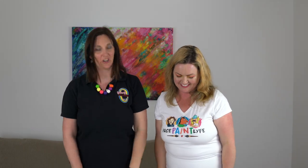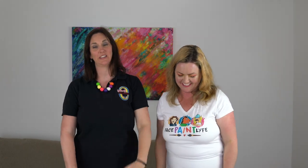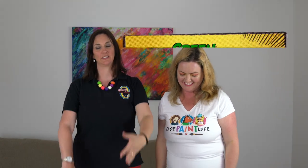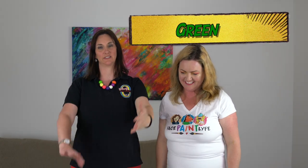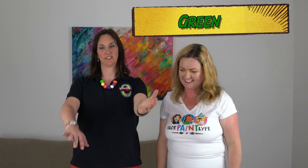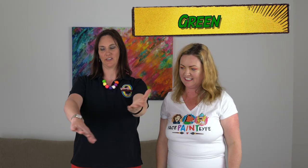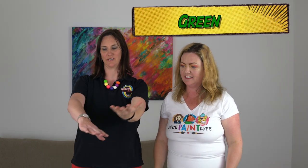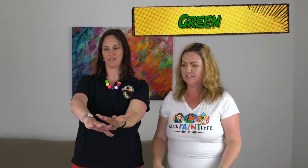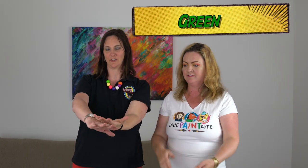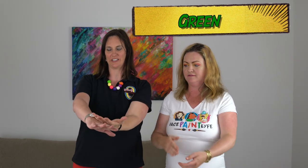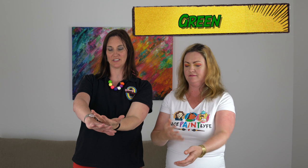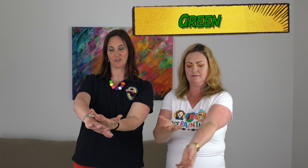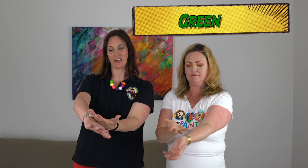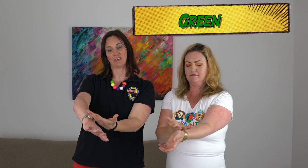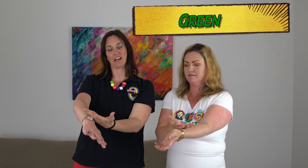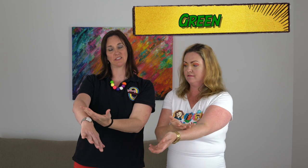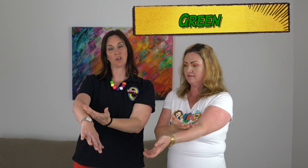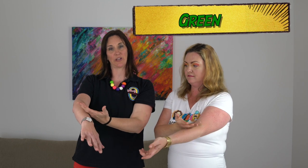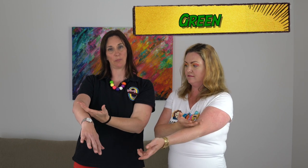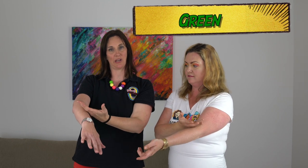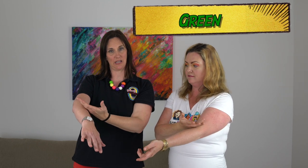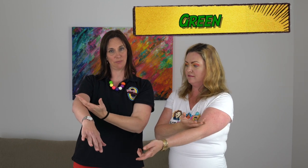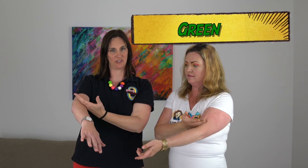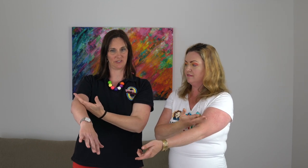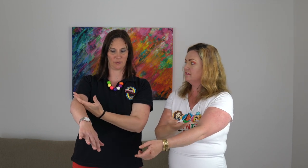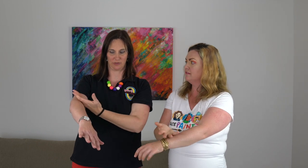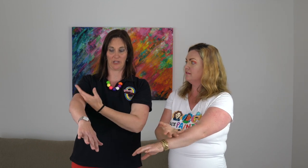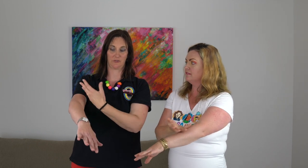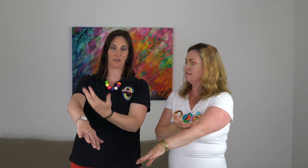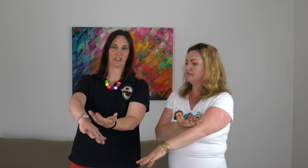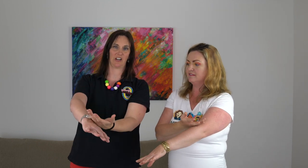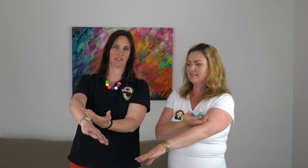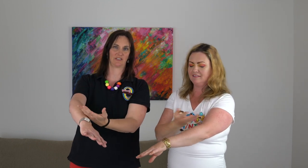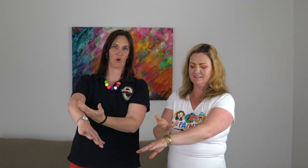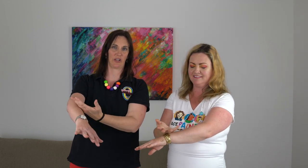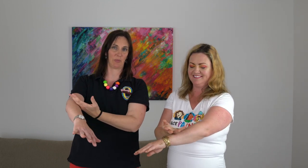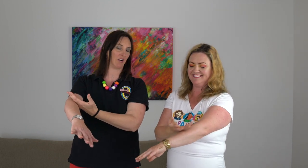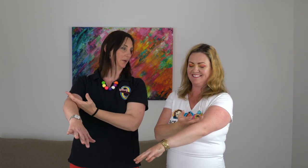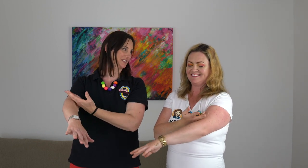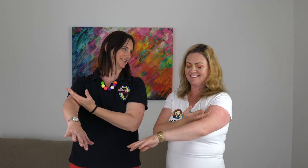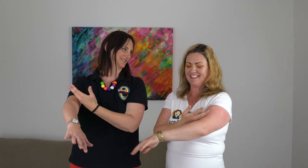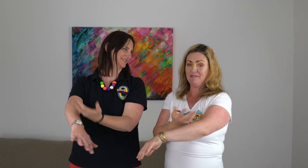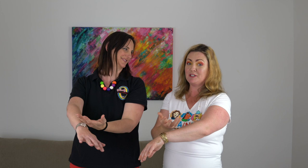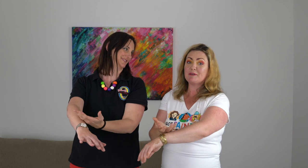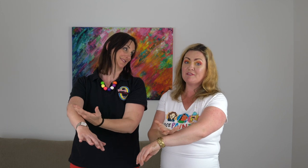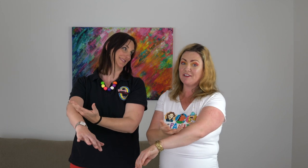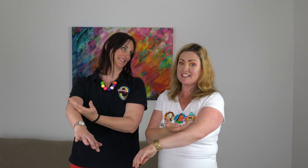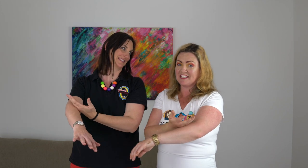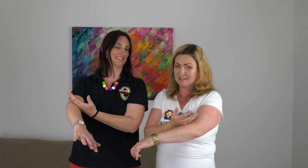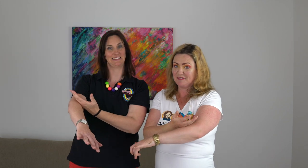green. So green is green grass growing up your arm, because we all have green grass growing up our arms. Yeah, because we're fairies and elves and